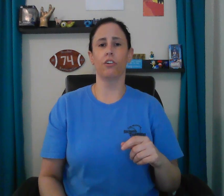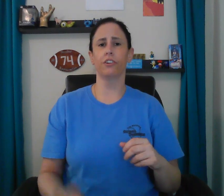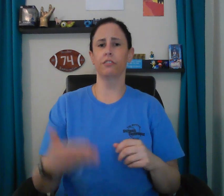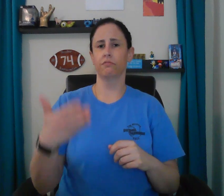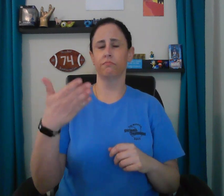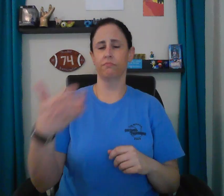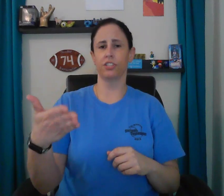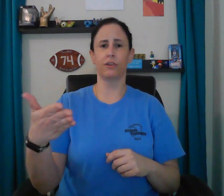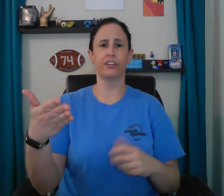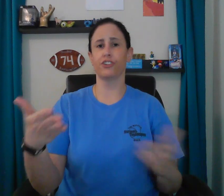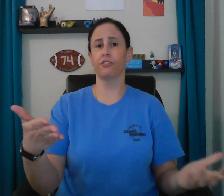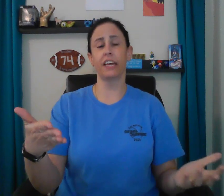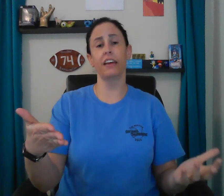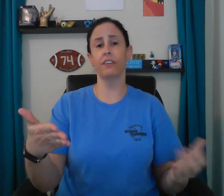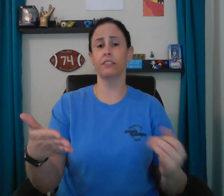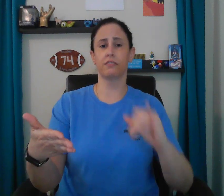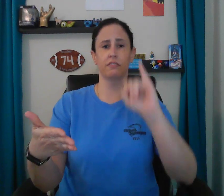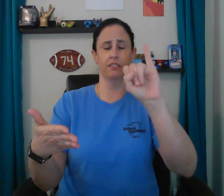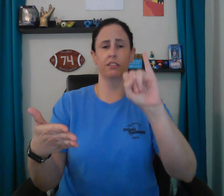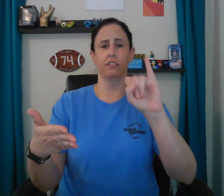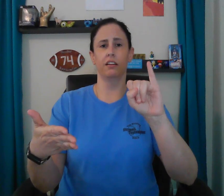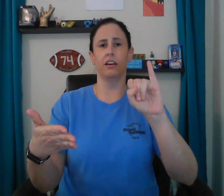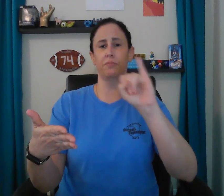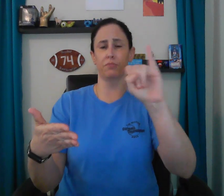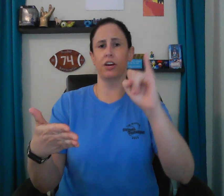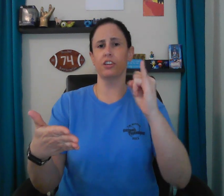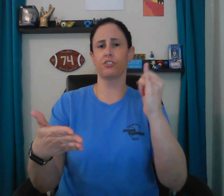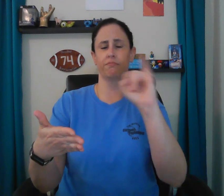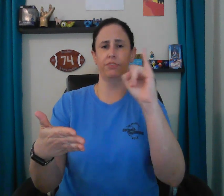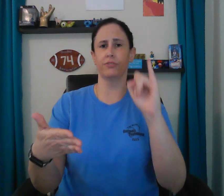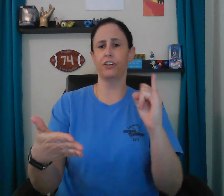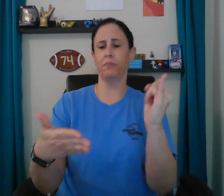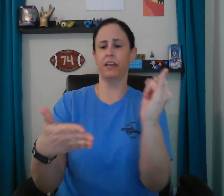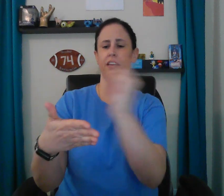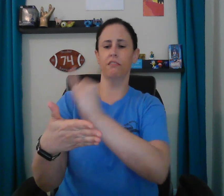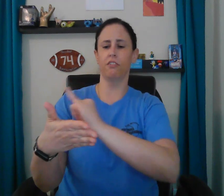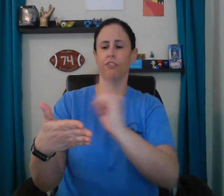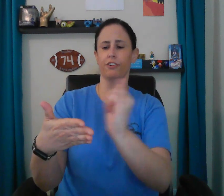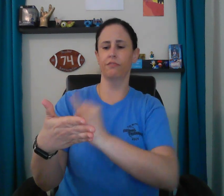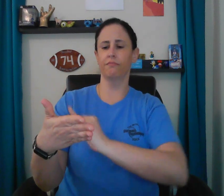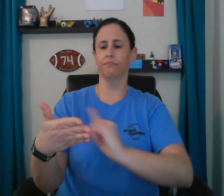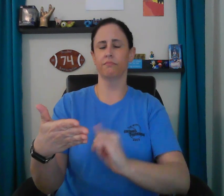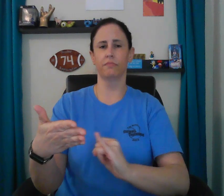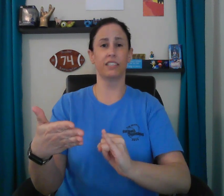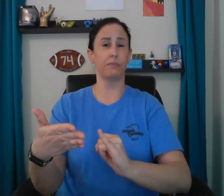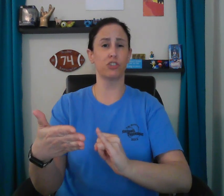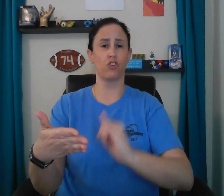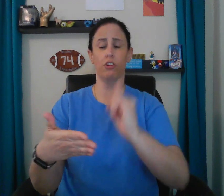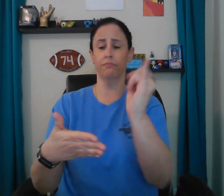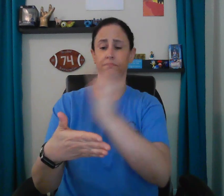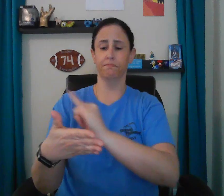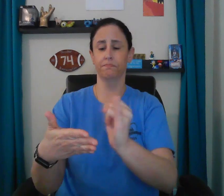Art, so here's your canvas, your brush using your pinky, art, same as draw.